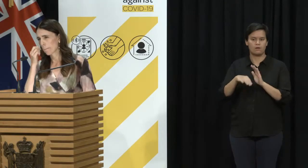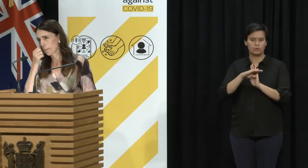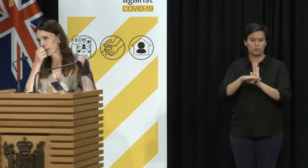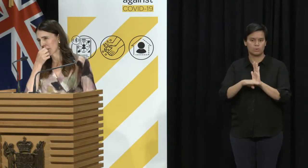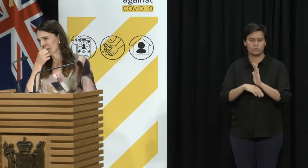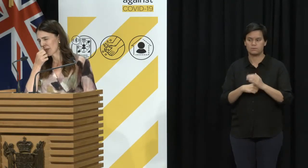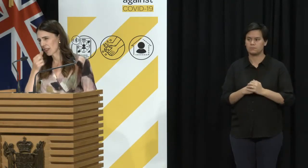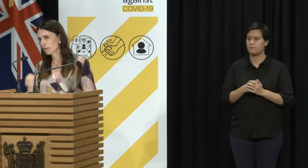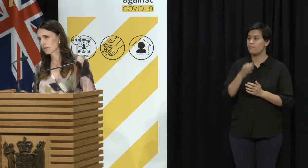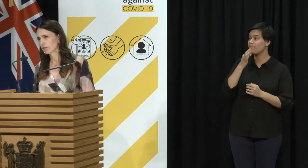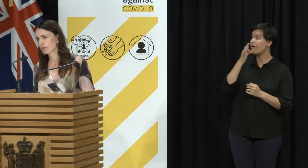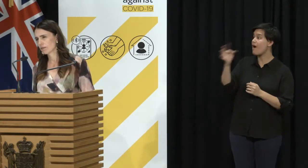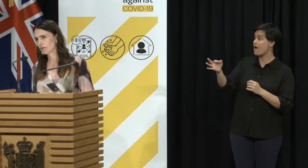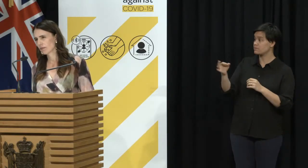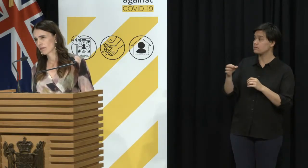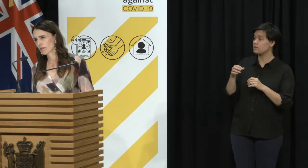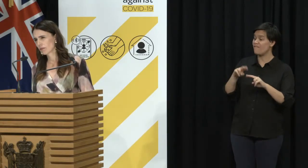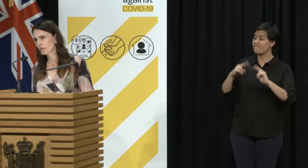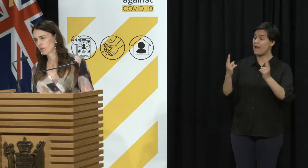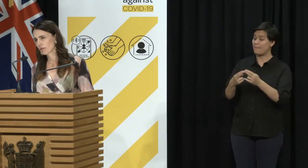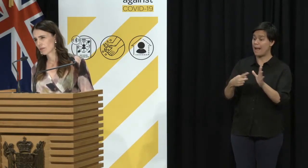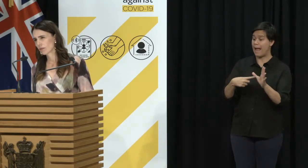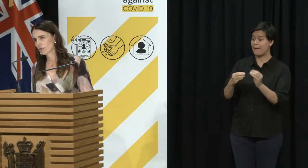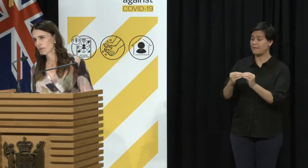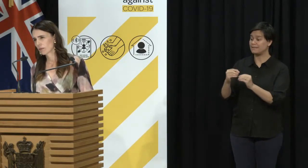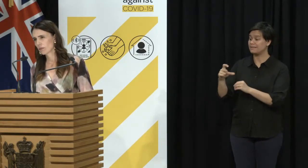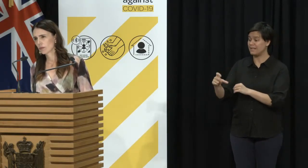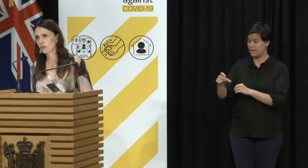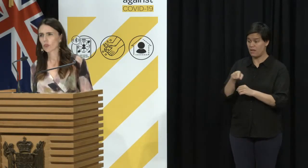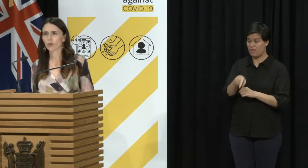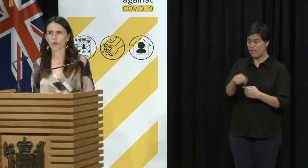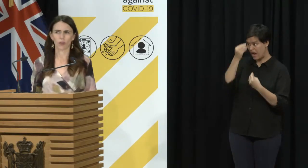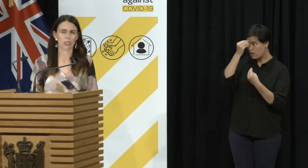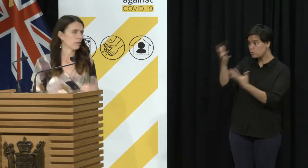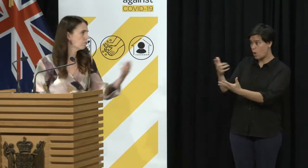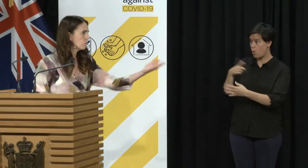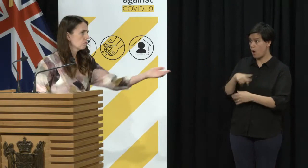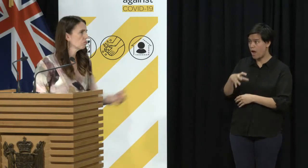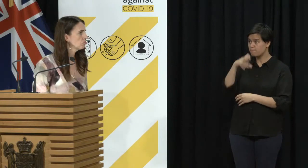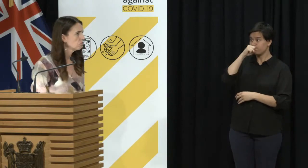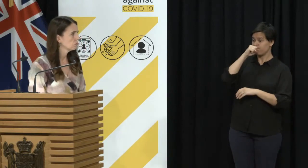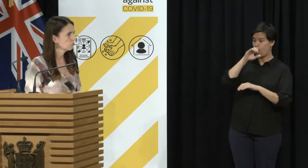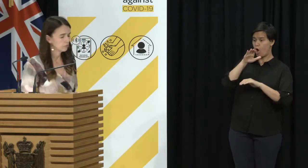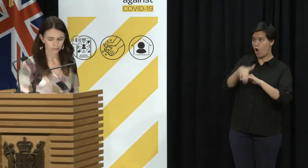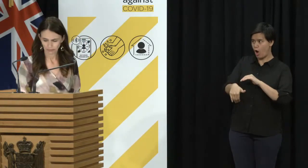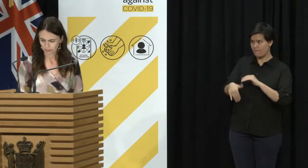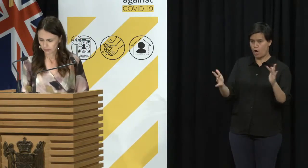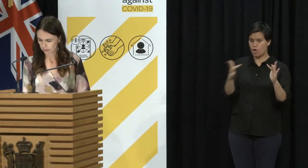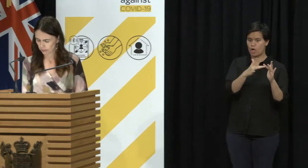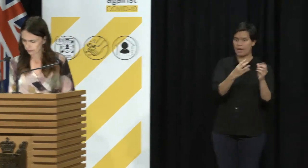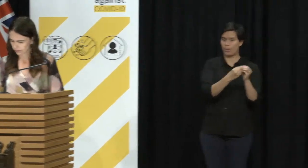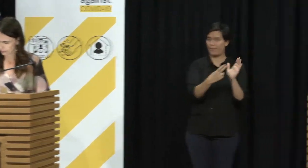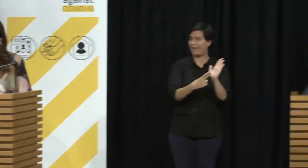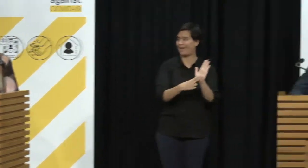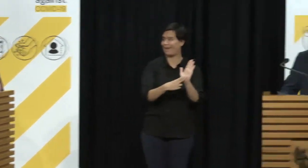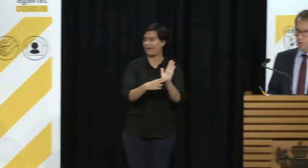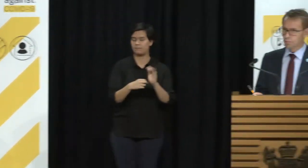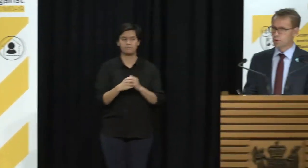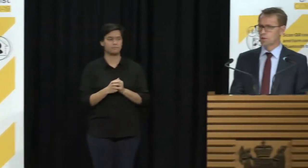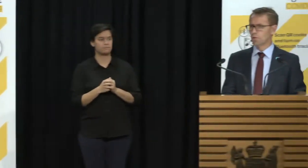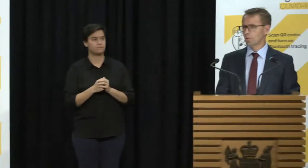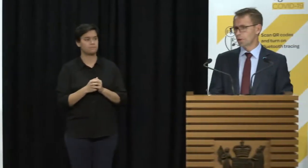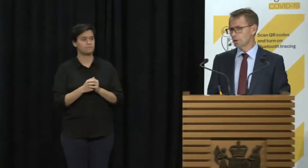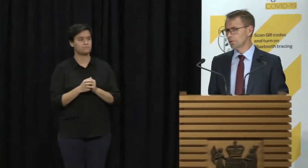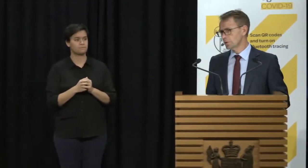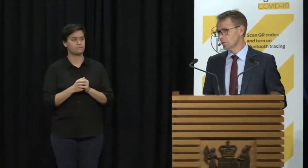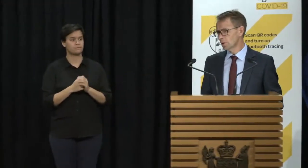any indication as to why they didn't disclose this next chain of transmission? They haven't given any indication. I'm not